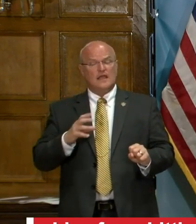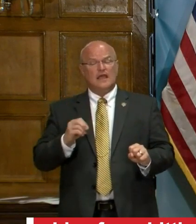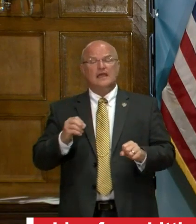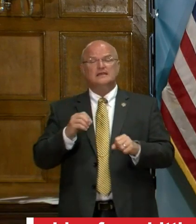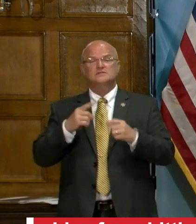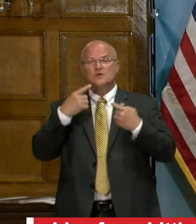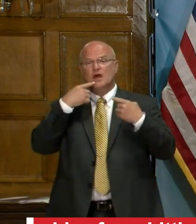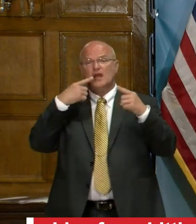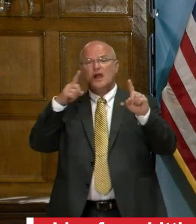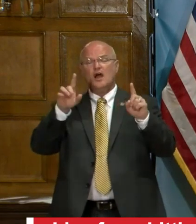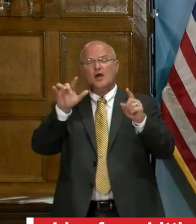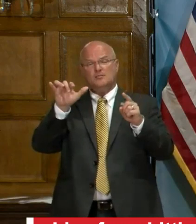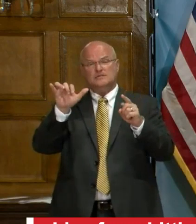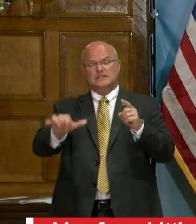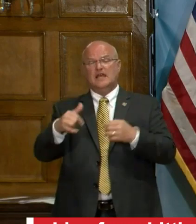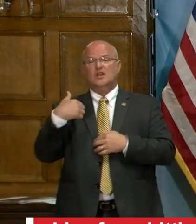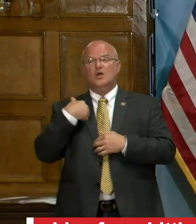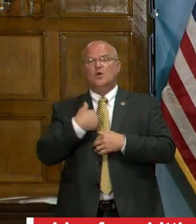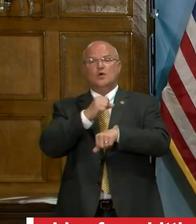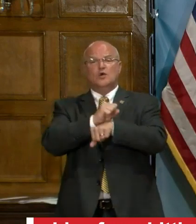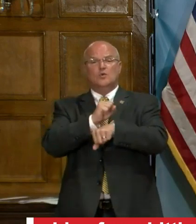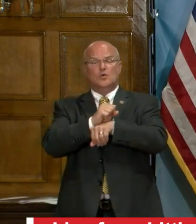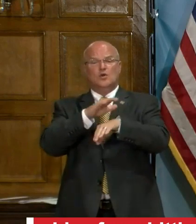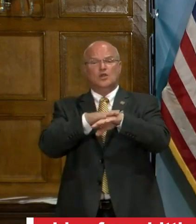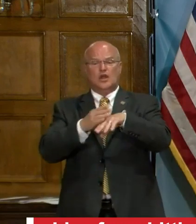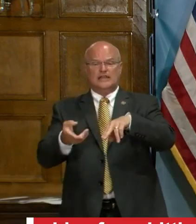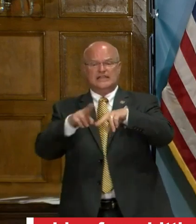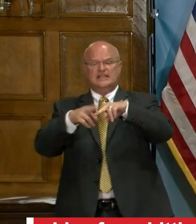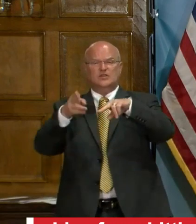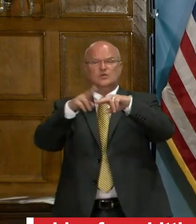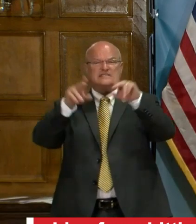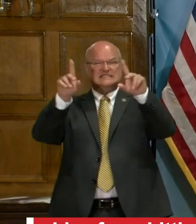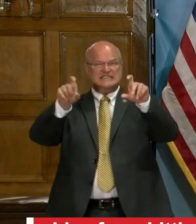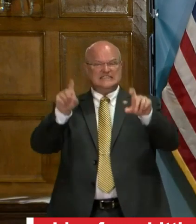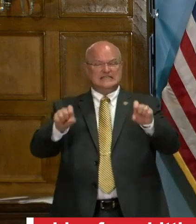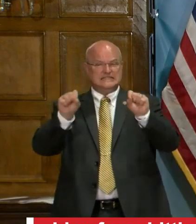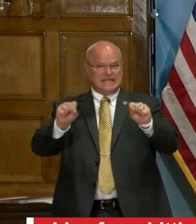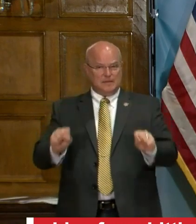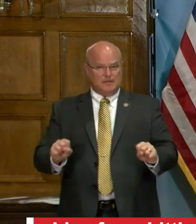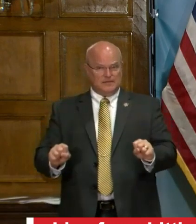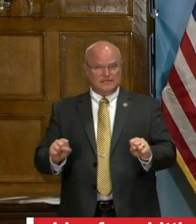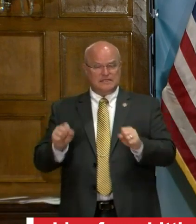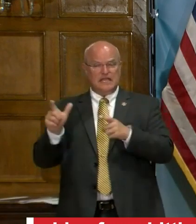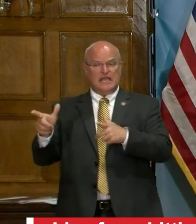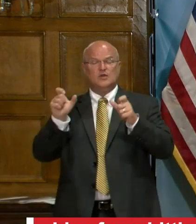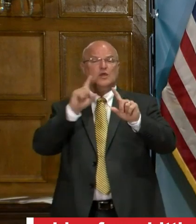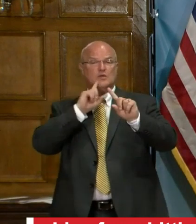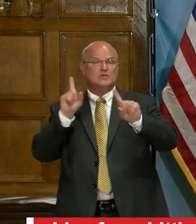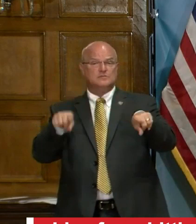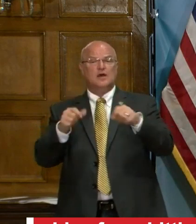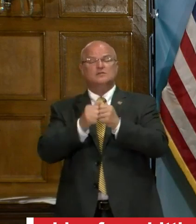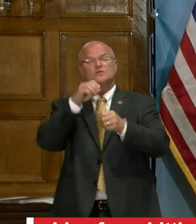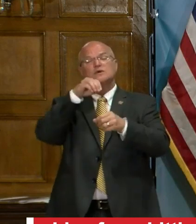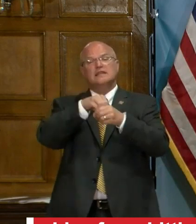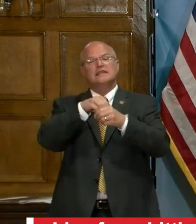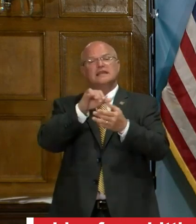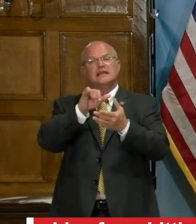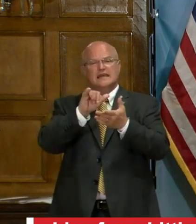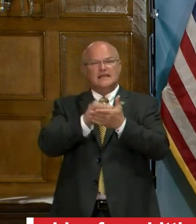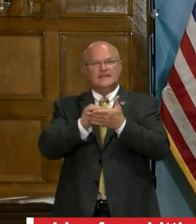to accomplish that, we're working on increasing the testing capability and quick response within